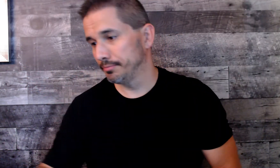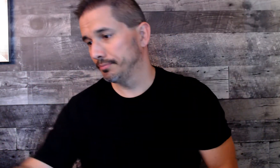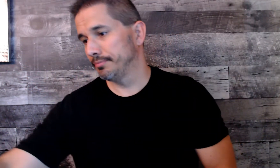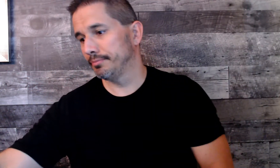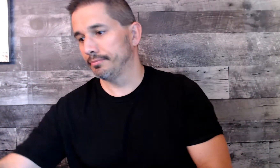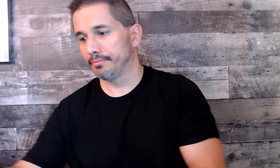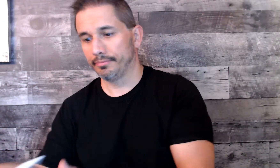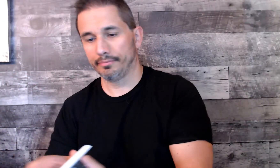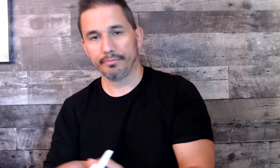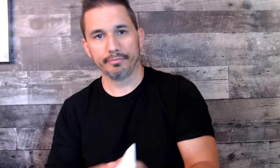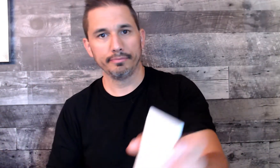like.